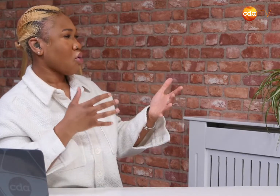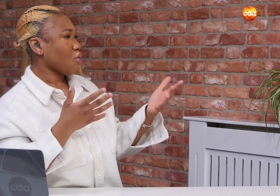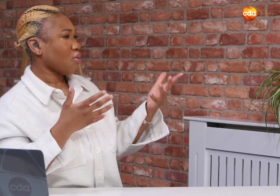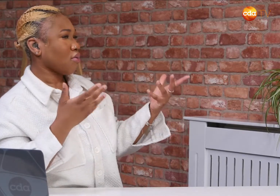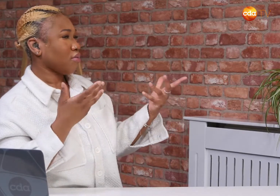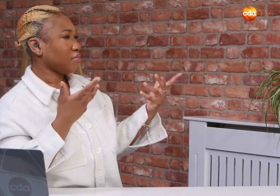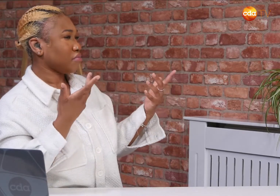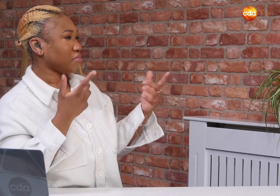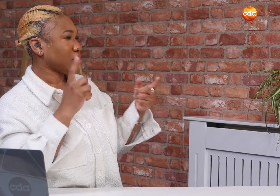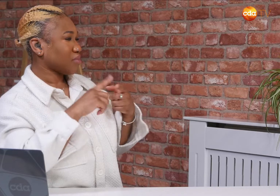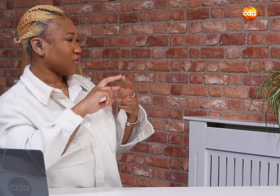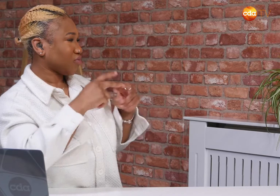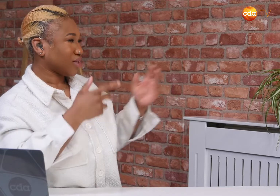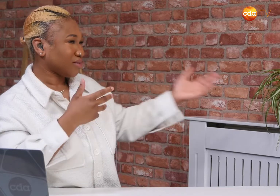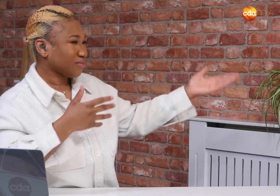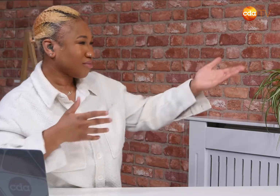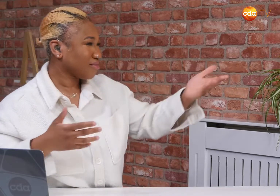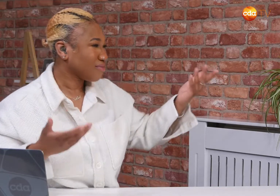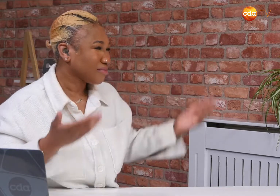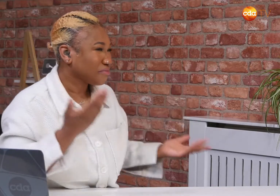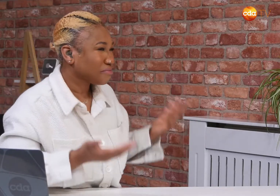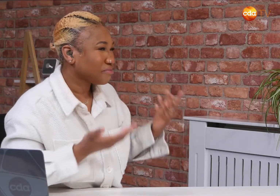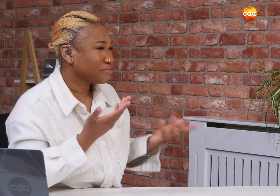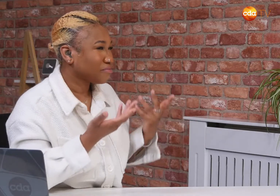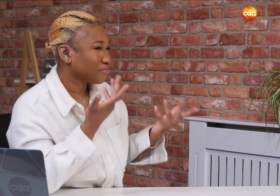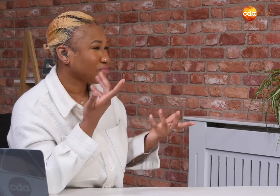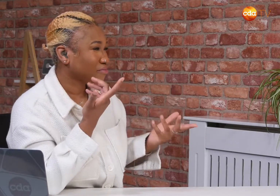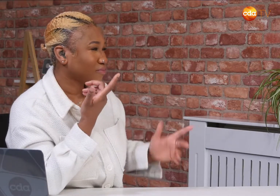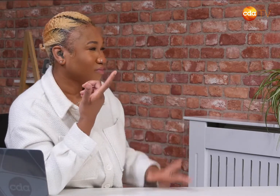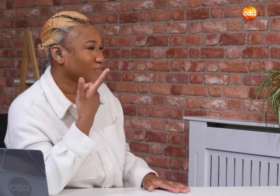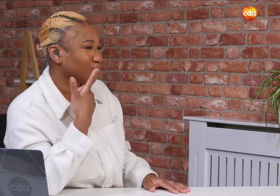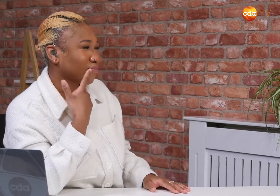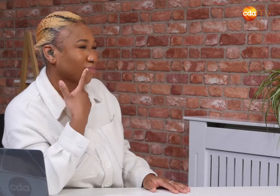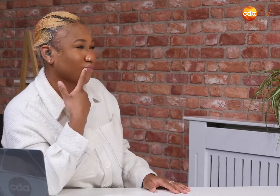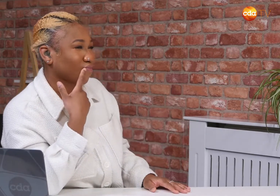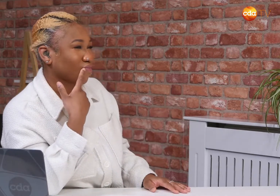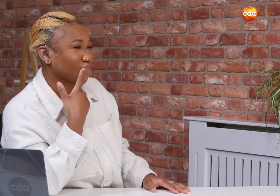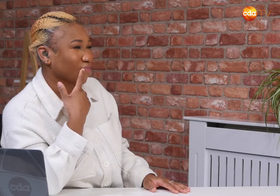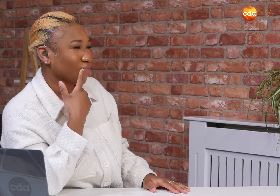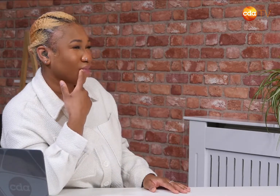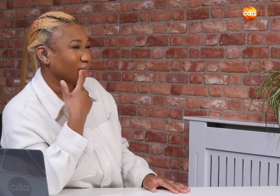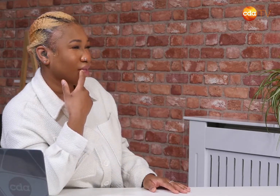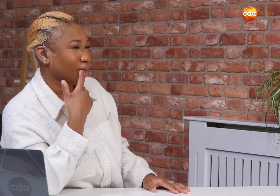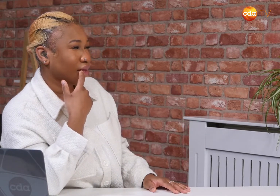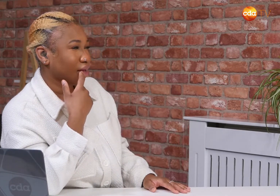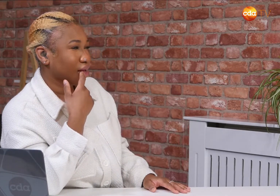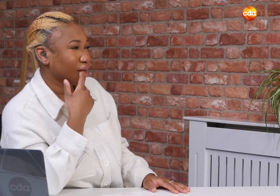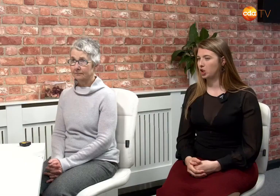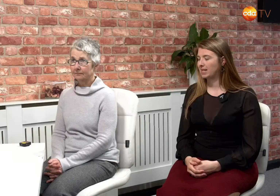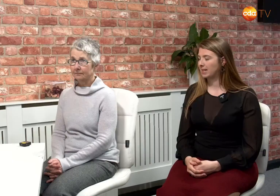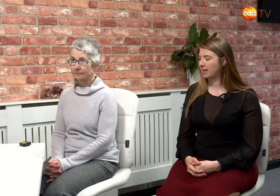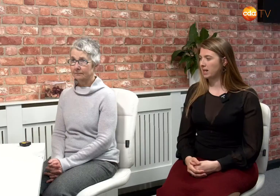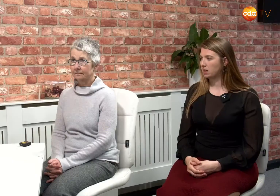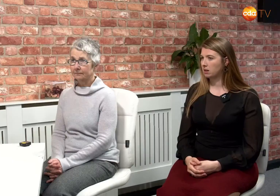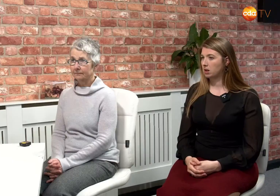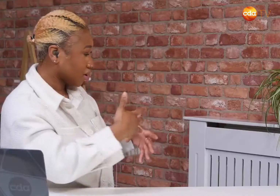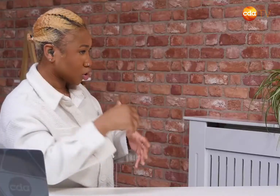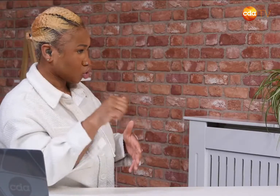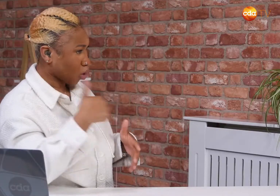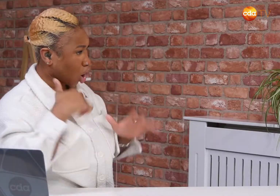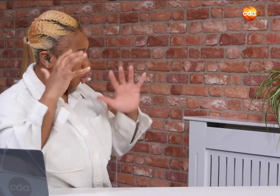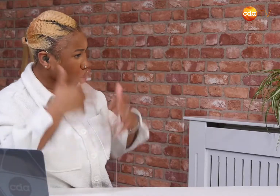if they were had miscarriages maybe regularly, am I more likely to experience a miscarriage? Is it that kind of genetic